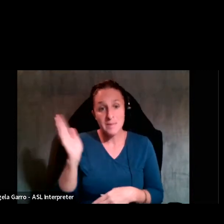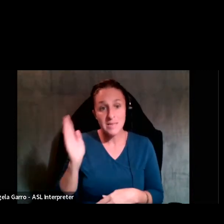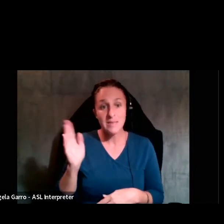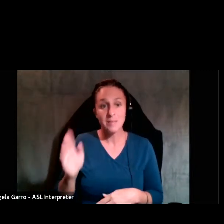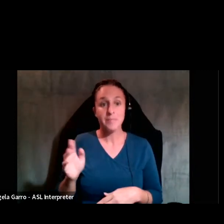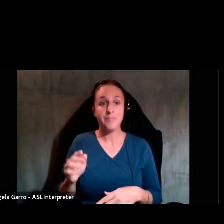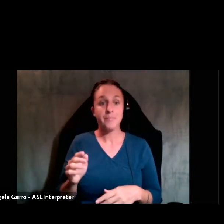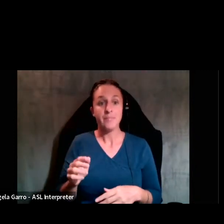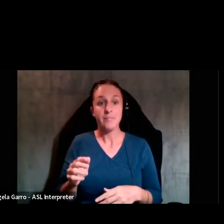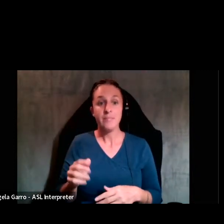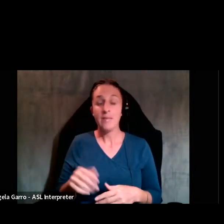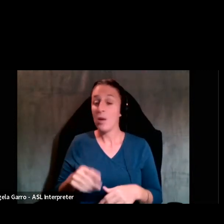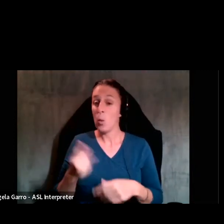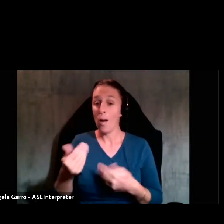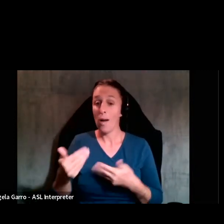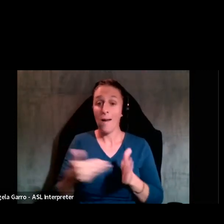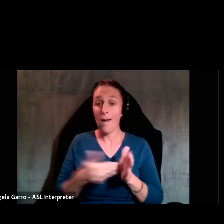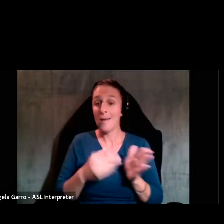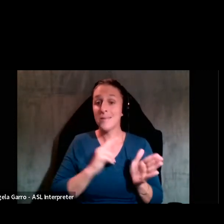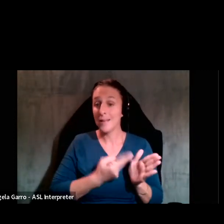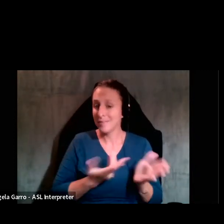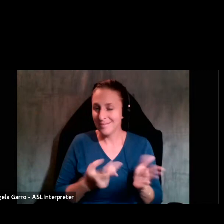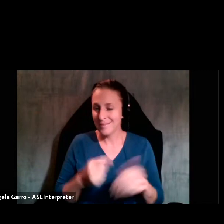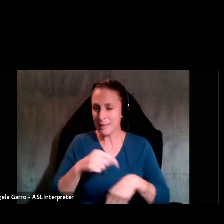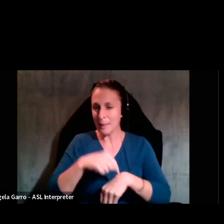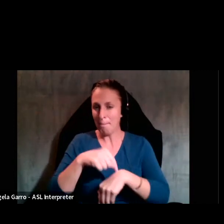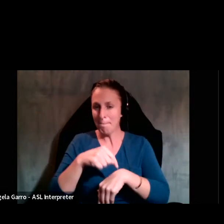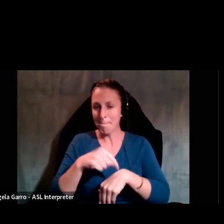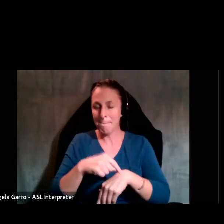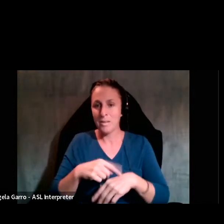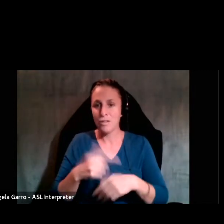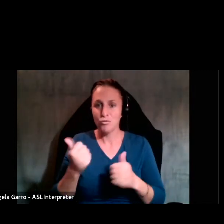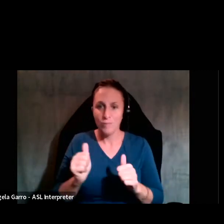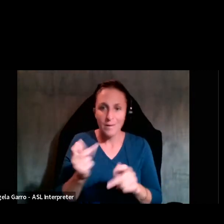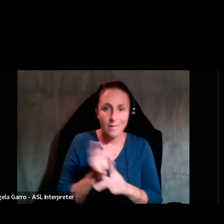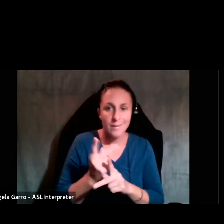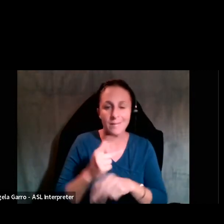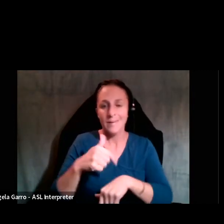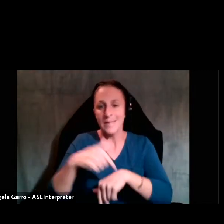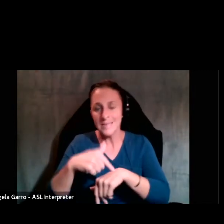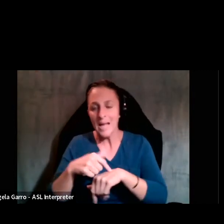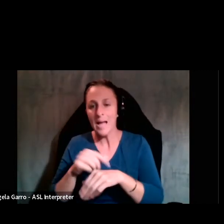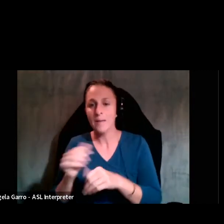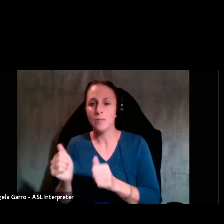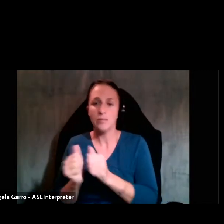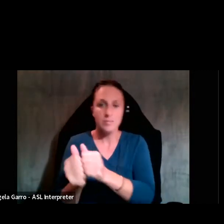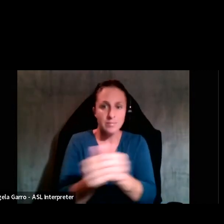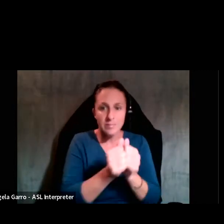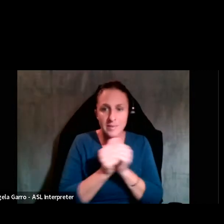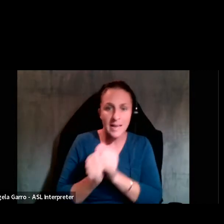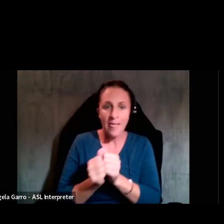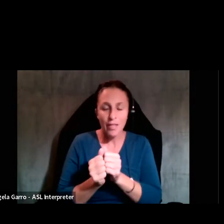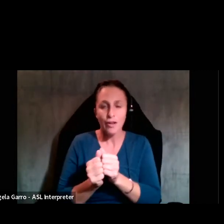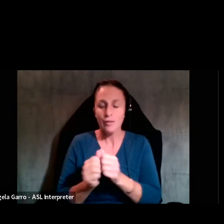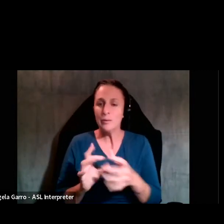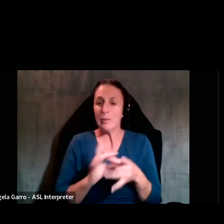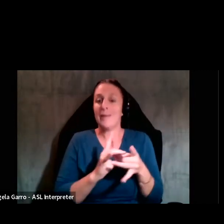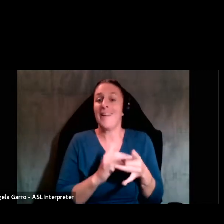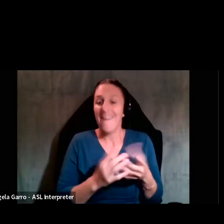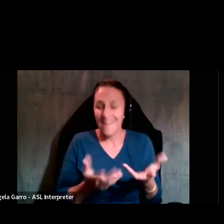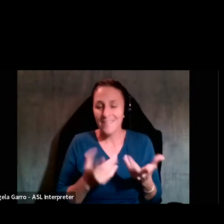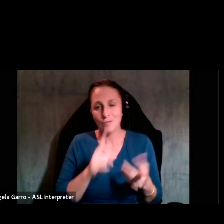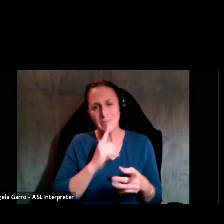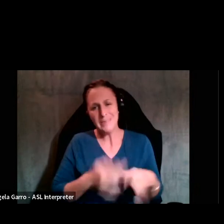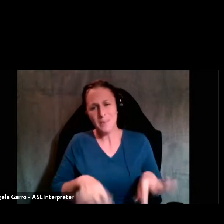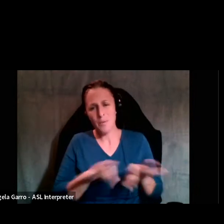thing against us is time, and trying to find the time to get together and connect is really going to be important. And that's the one thing we got to try to find in all